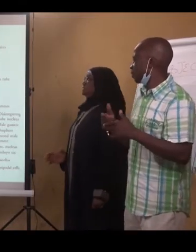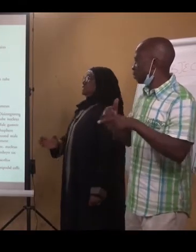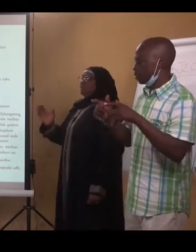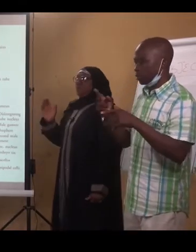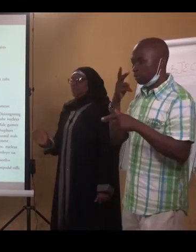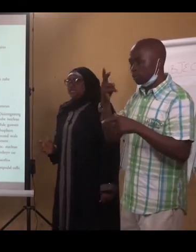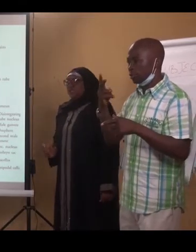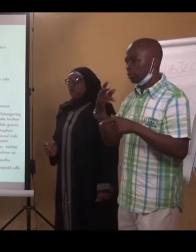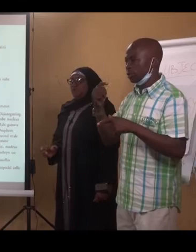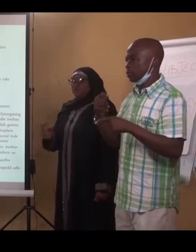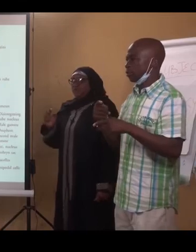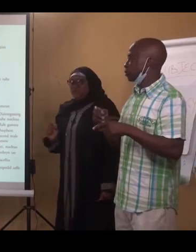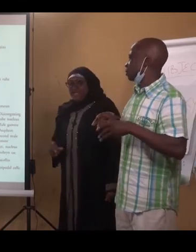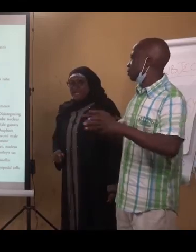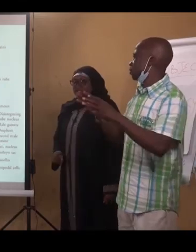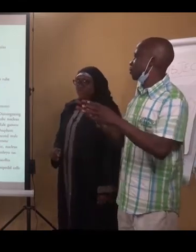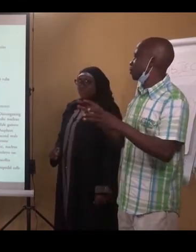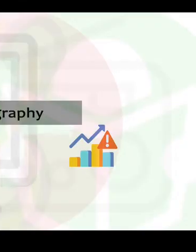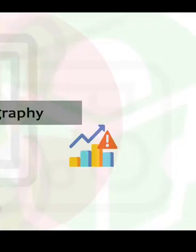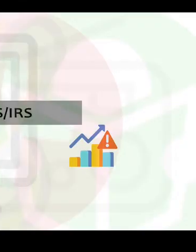the process of fertilization.